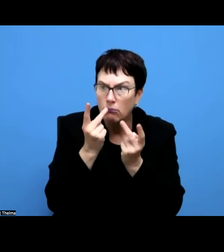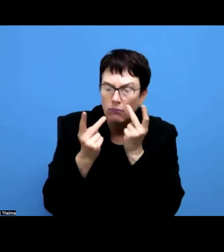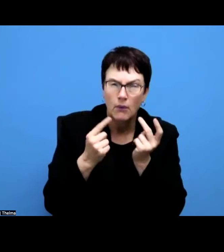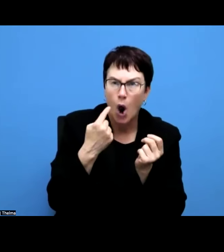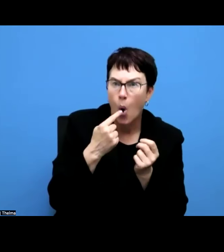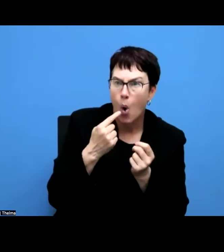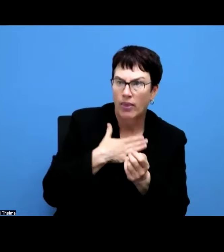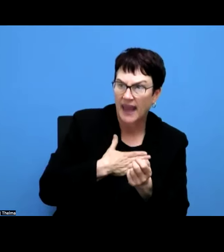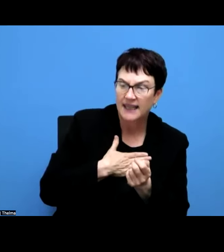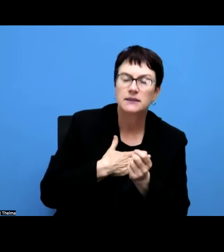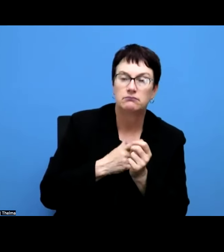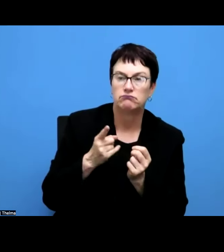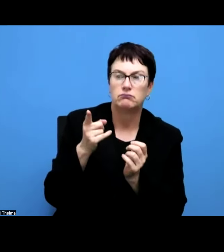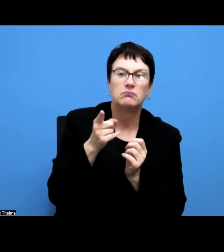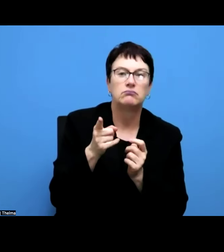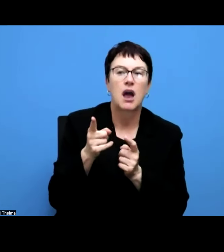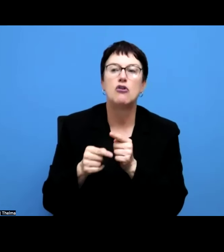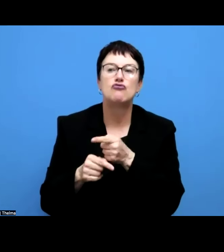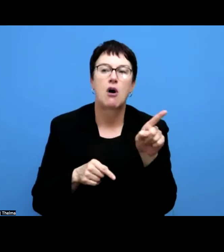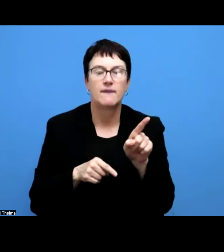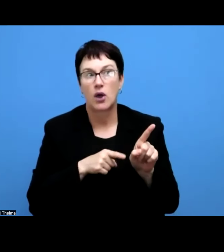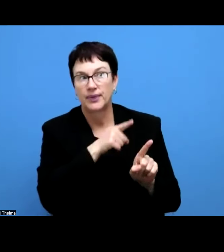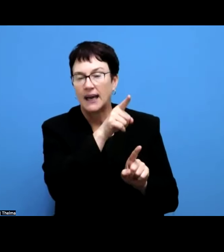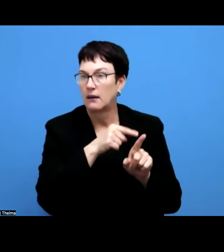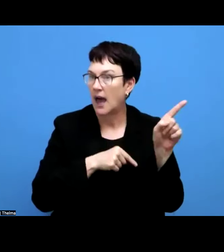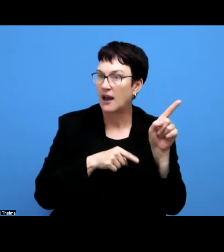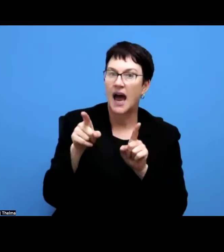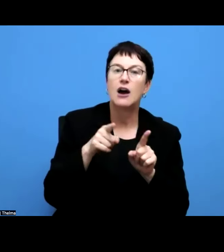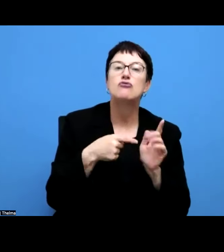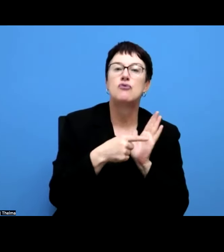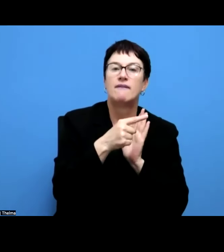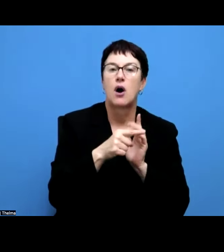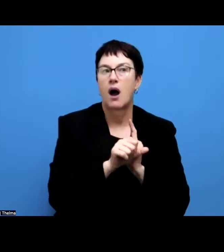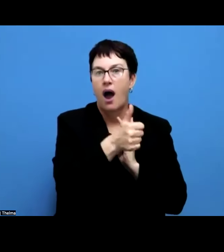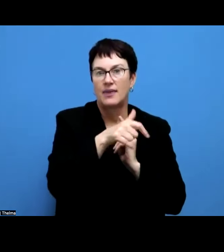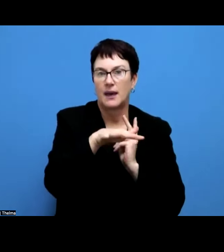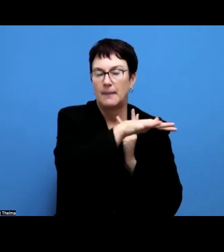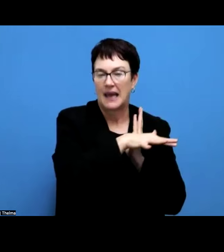systems to refer to the other levels where there's special specific